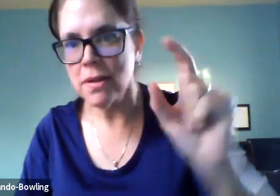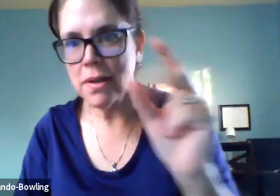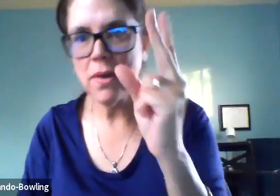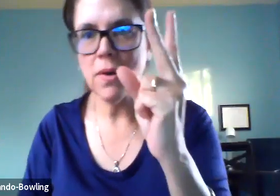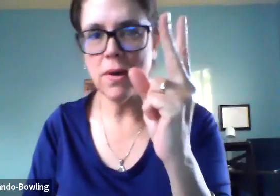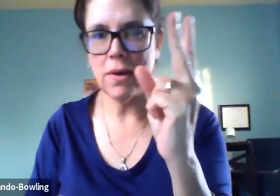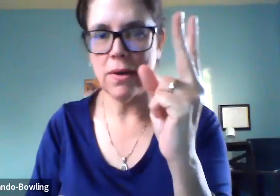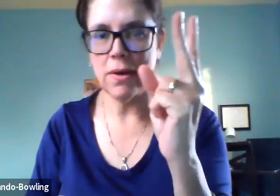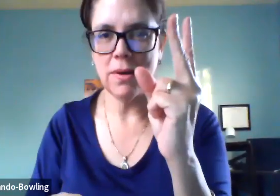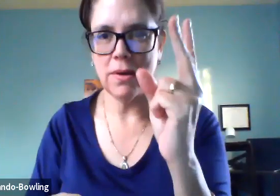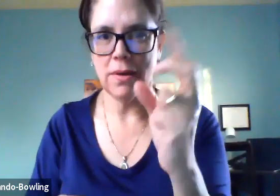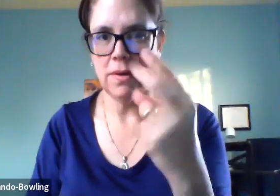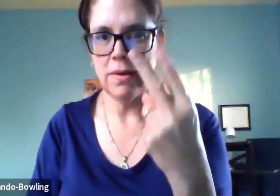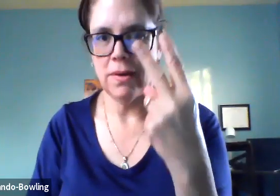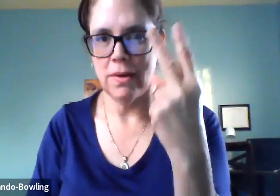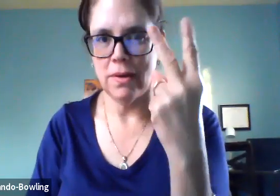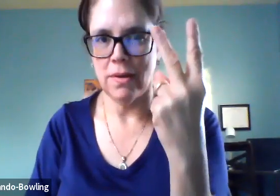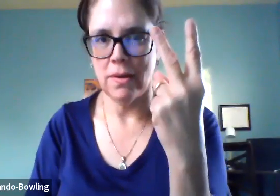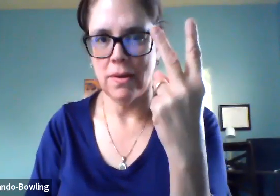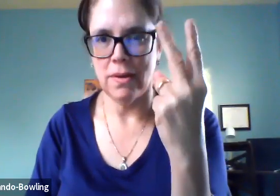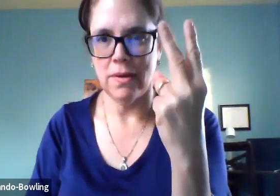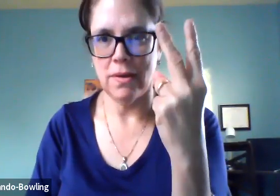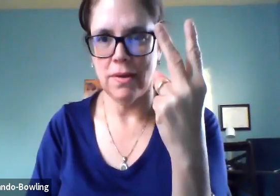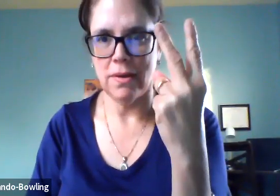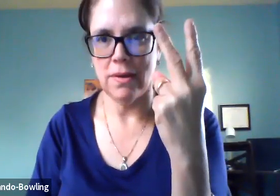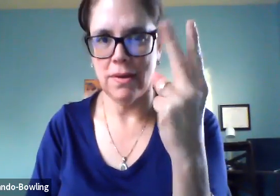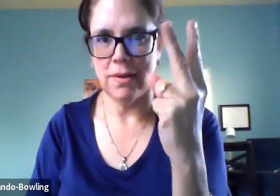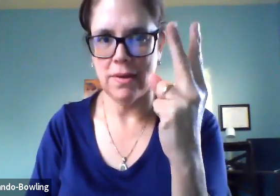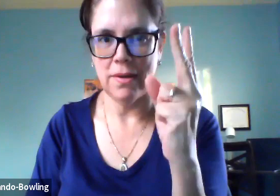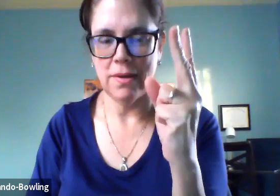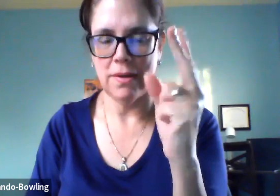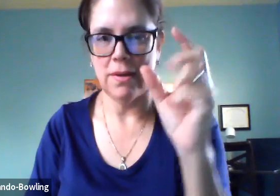R pointing up to the sky. Cross your fingers like good luck, hope. Good luck.